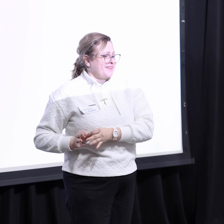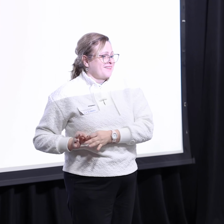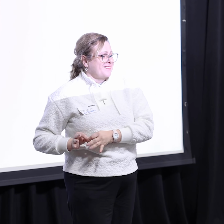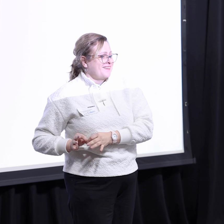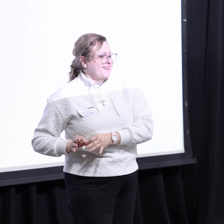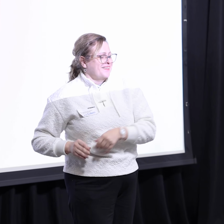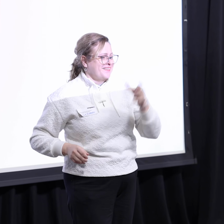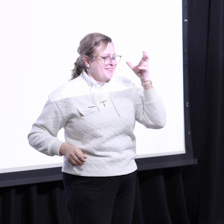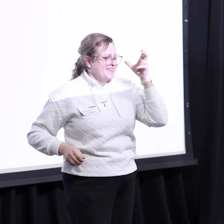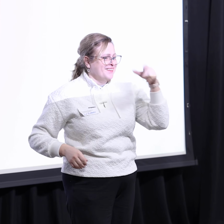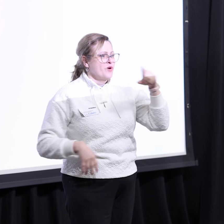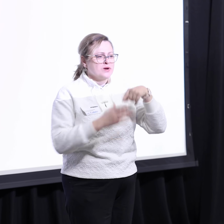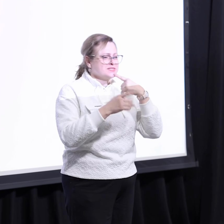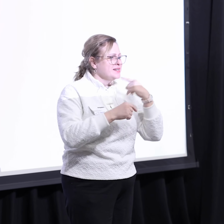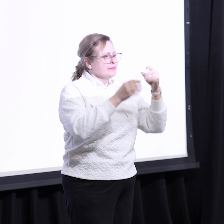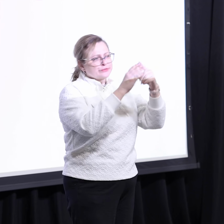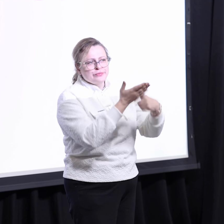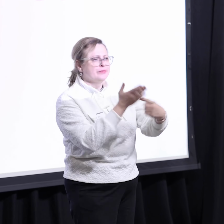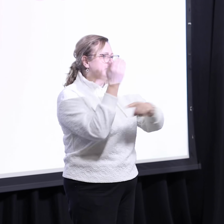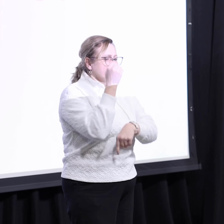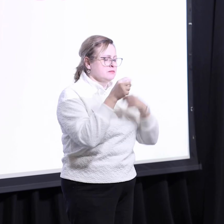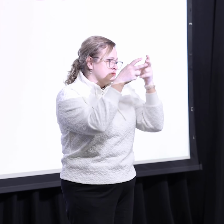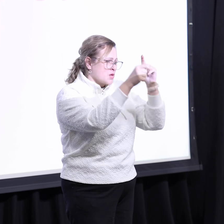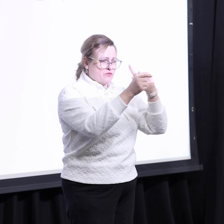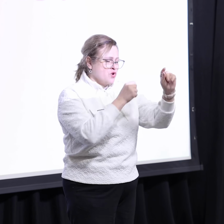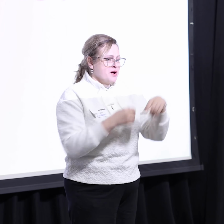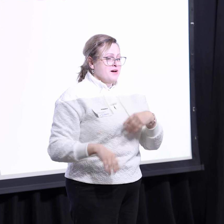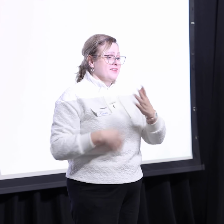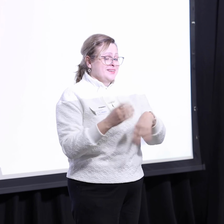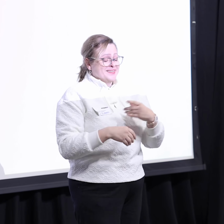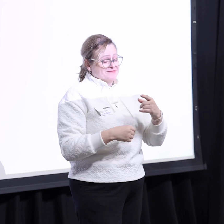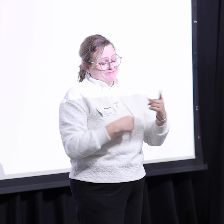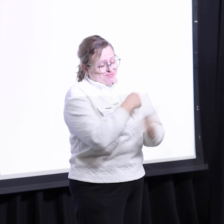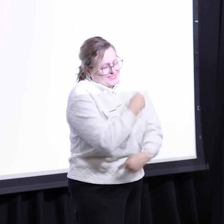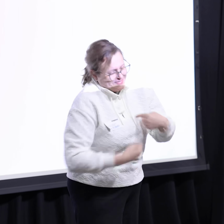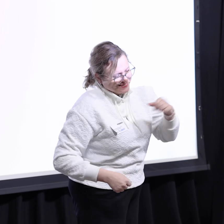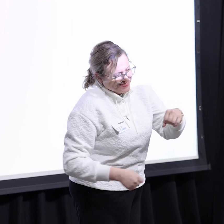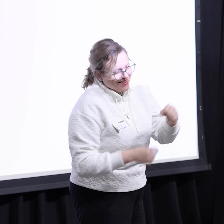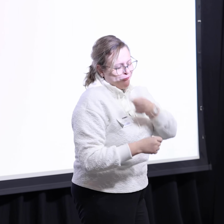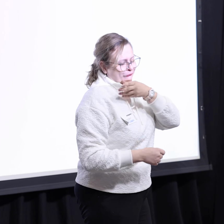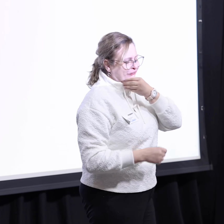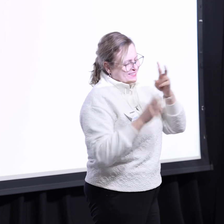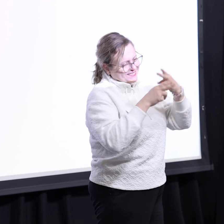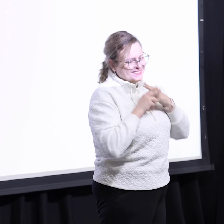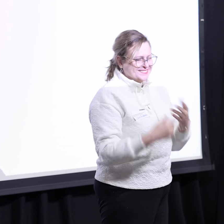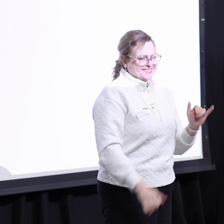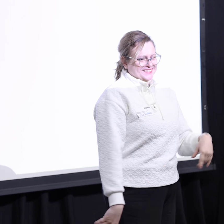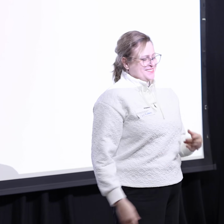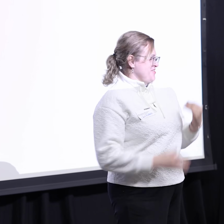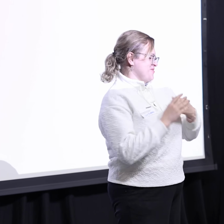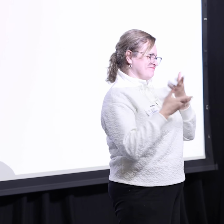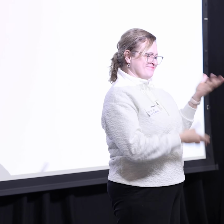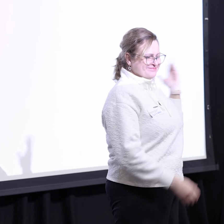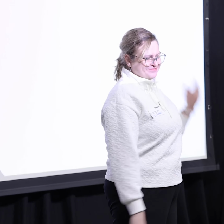and I was working with a teacher who had a very clear way of speaking, and I was able to lip read her, and I would always